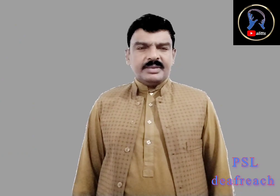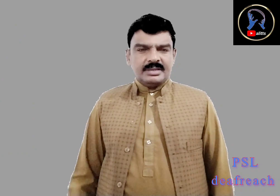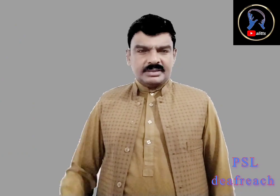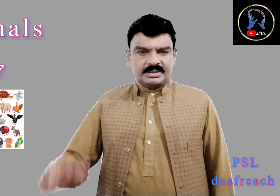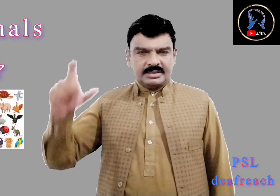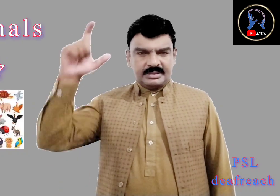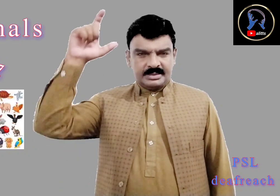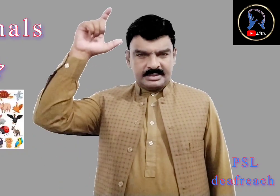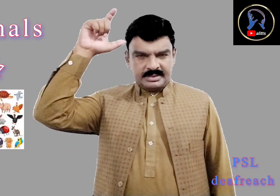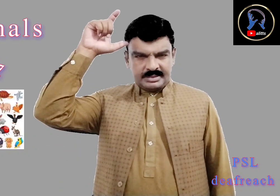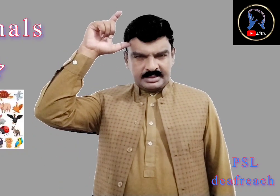animals